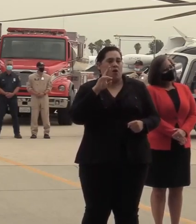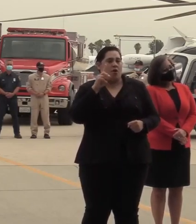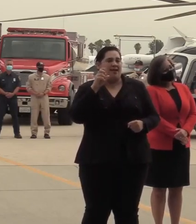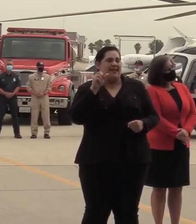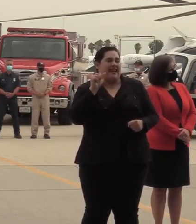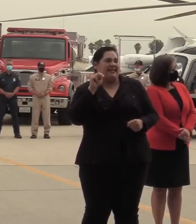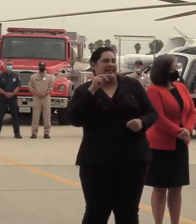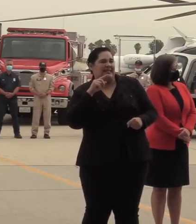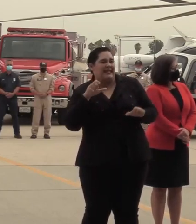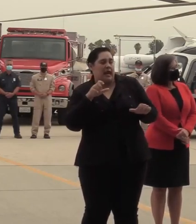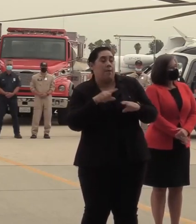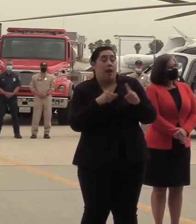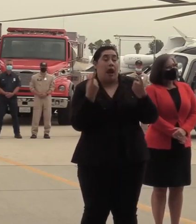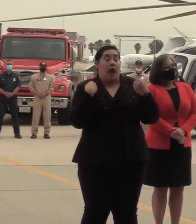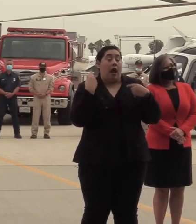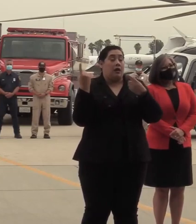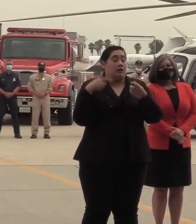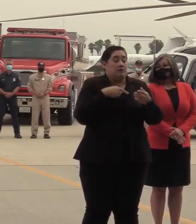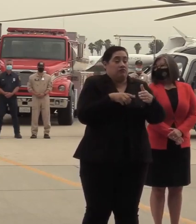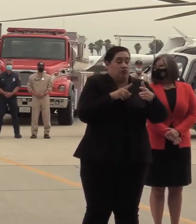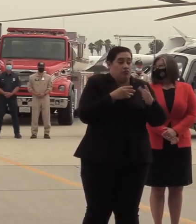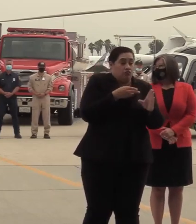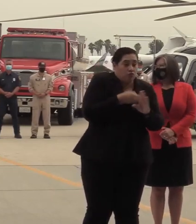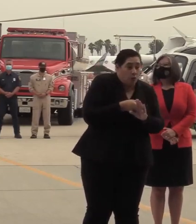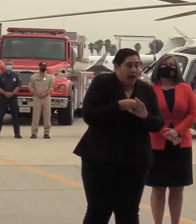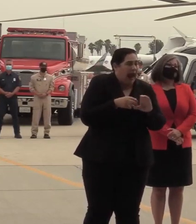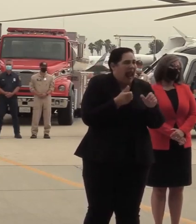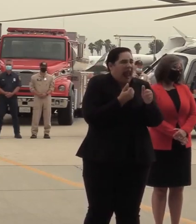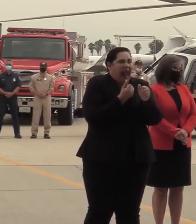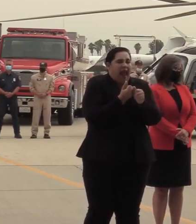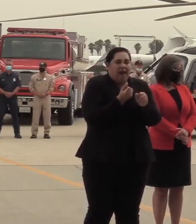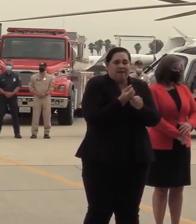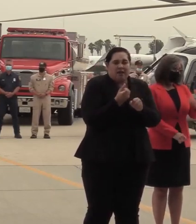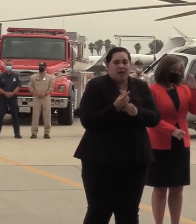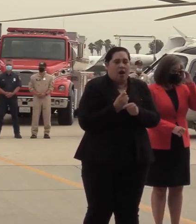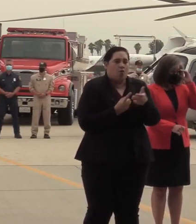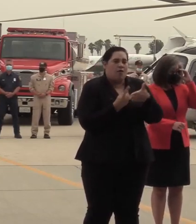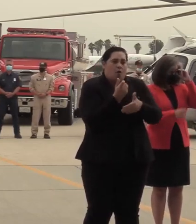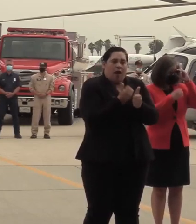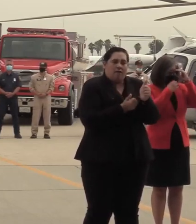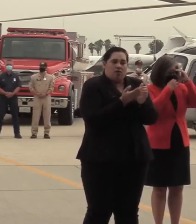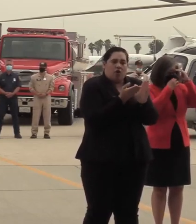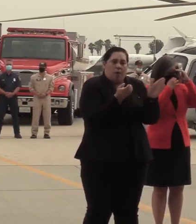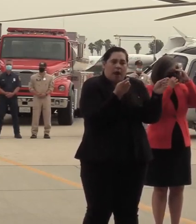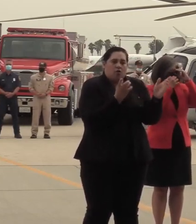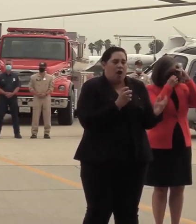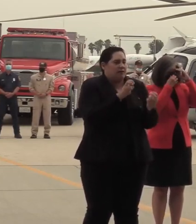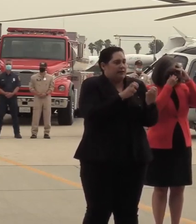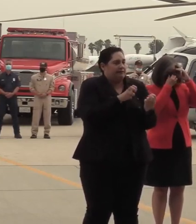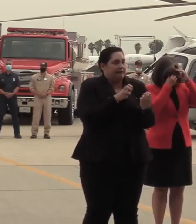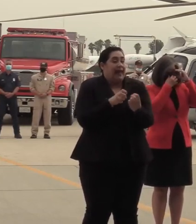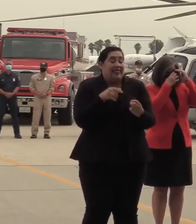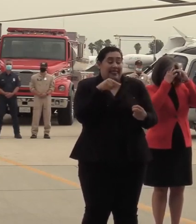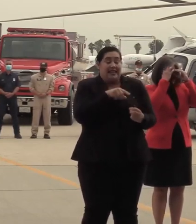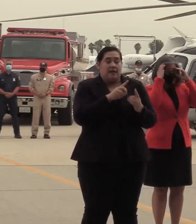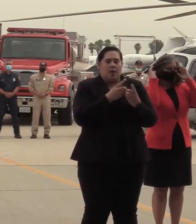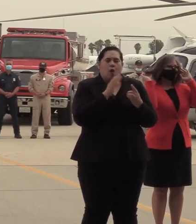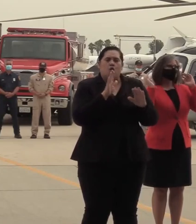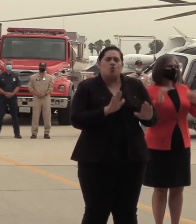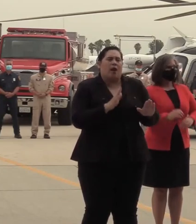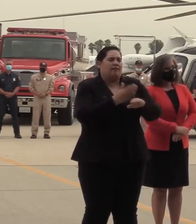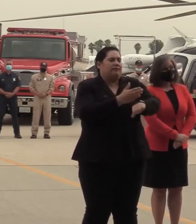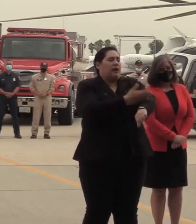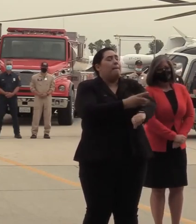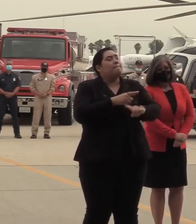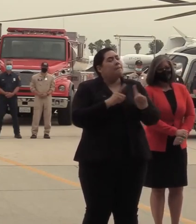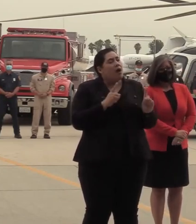I re-interviewed every single general manager. Every single year I do that, and every single year I sit down with them. I think this department has made great strides, but there's always